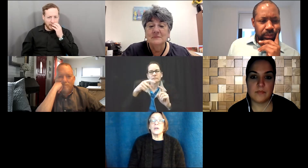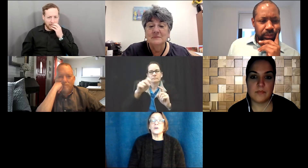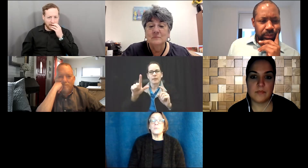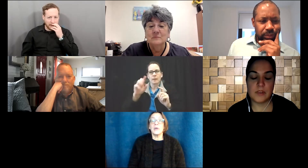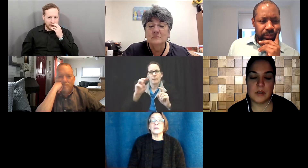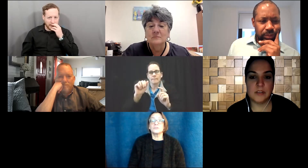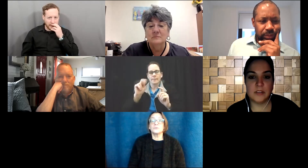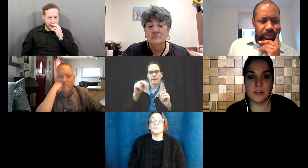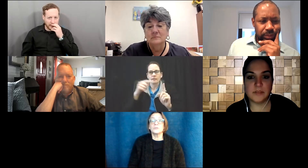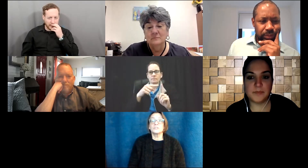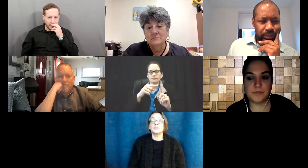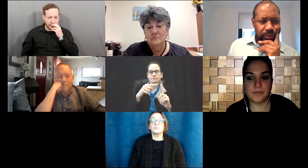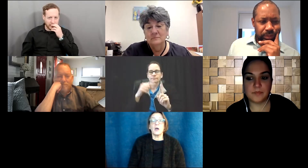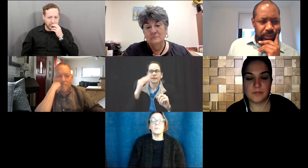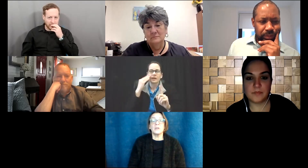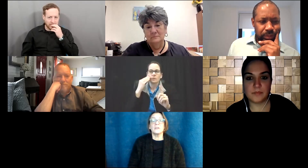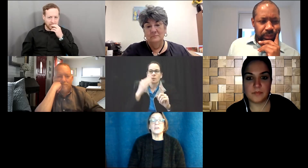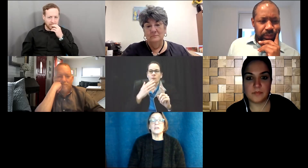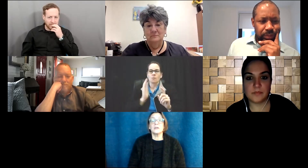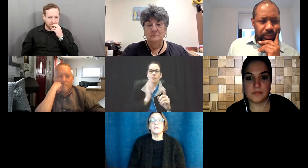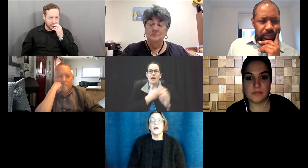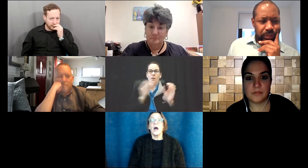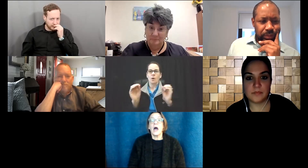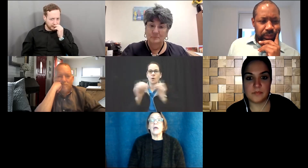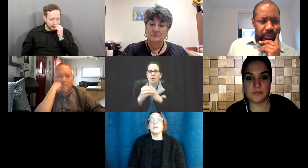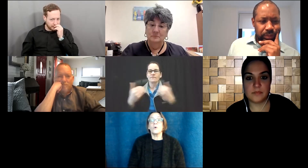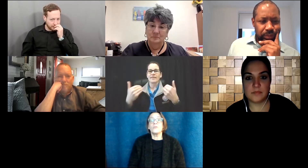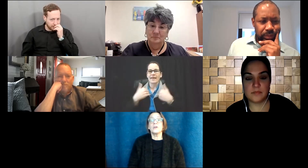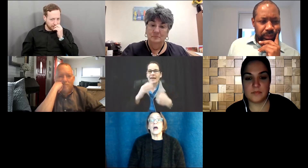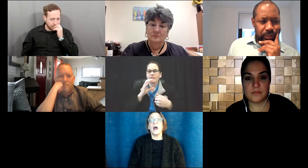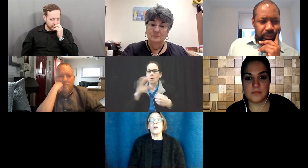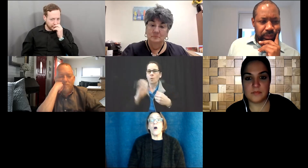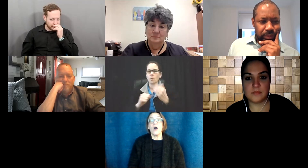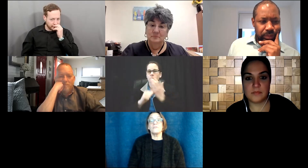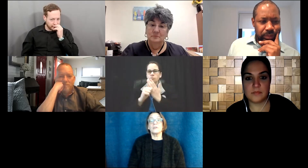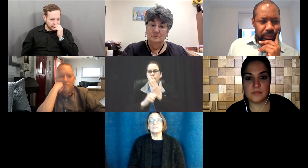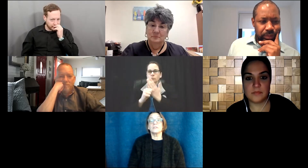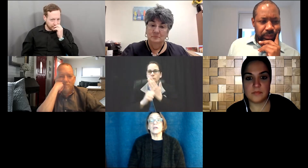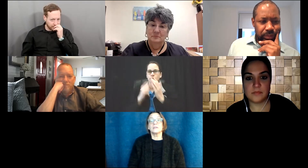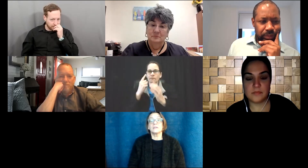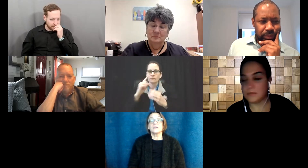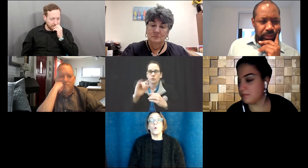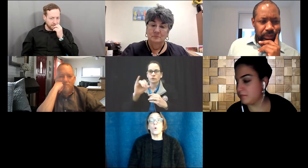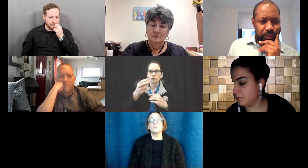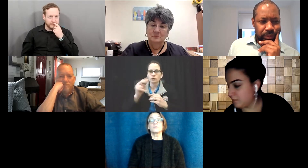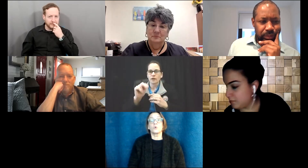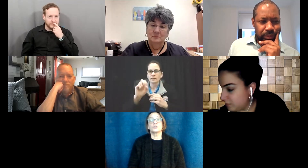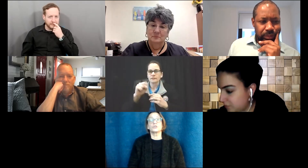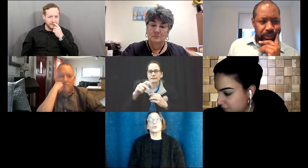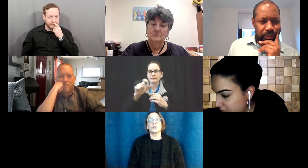I want to go back to the Spellman thing. I know that our office has an